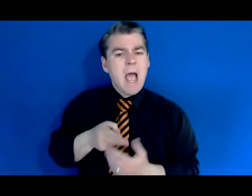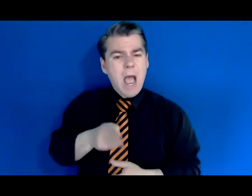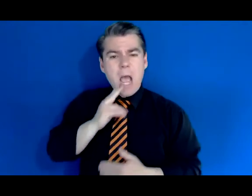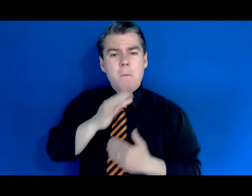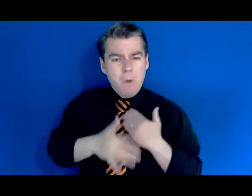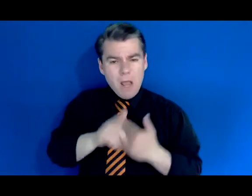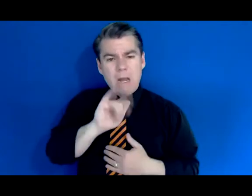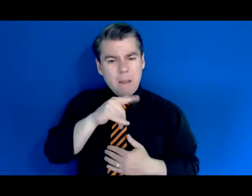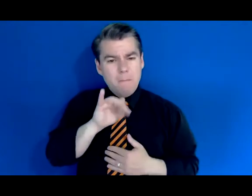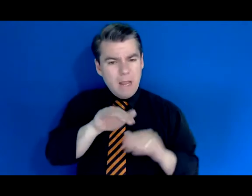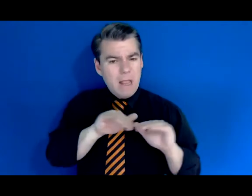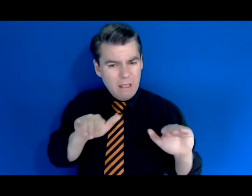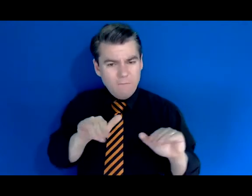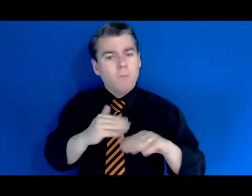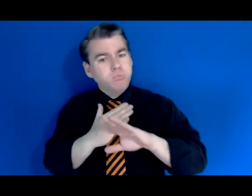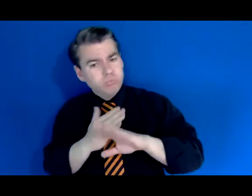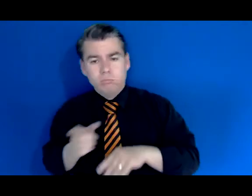levels.